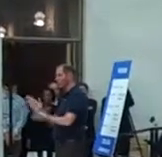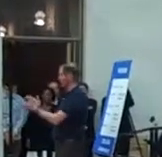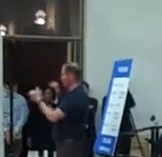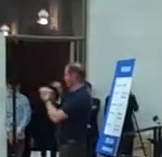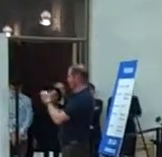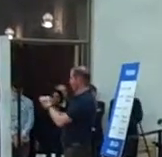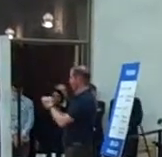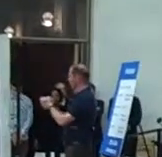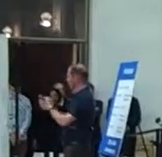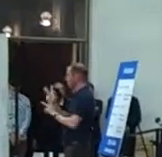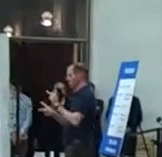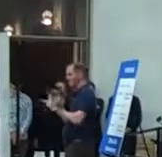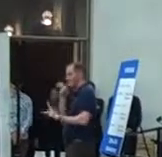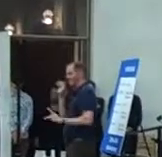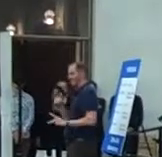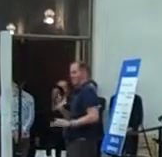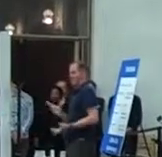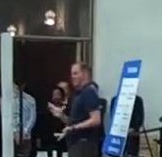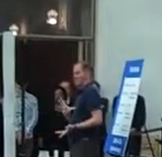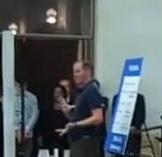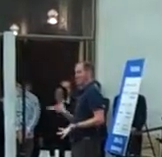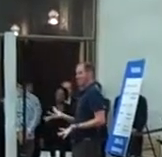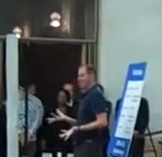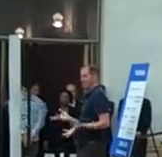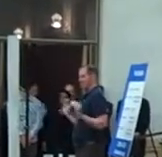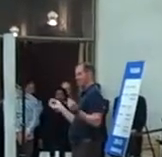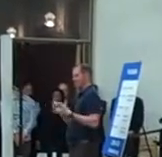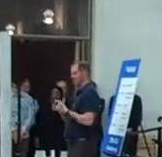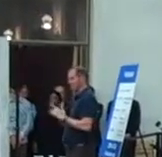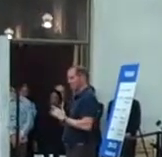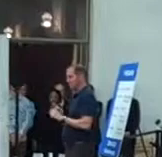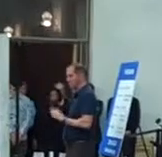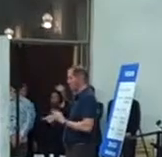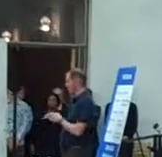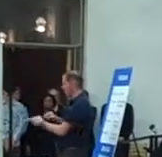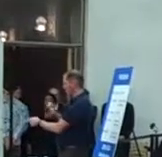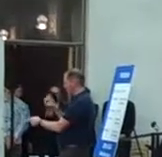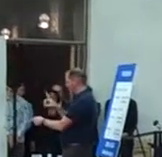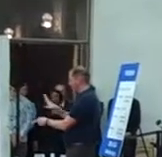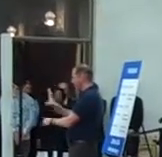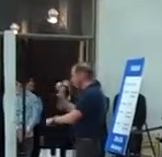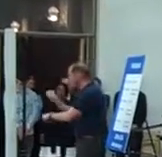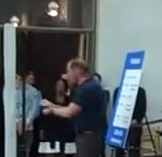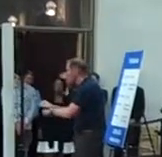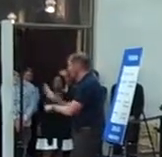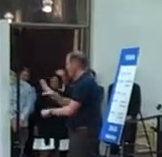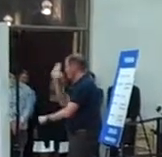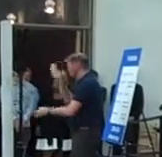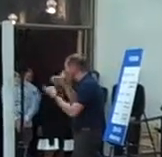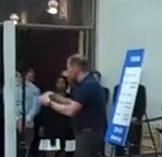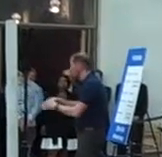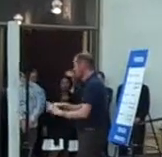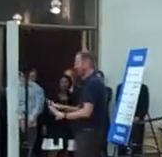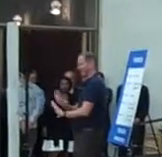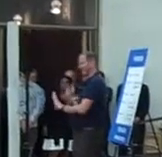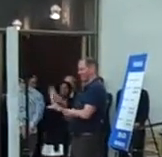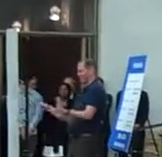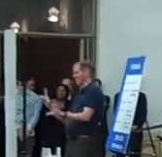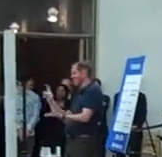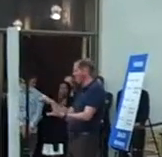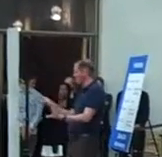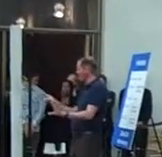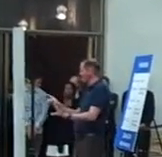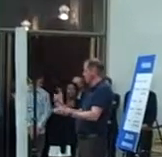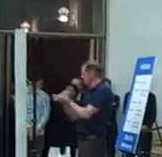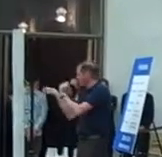were referred to. But it was because of his commitment, his constancy, his faith, his devotion to the cause of true